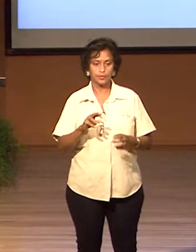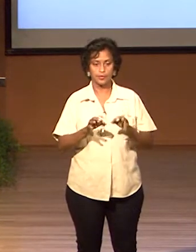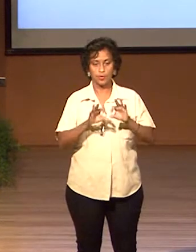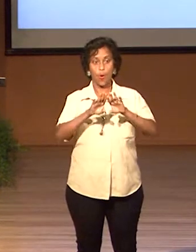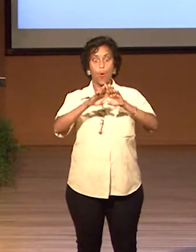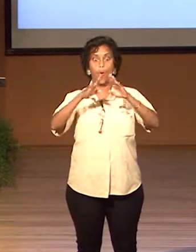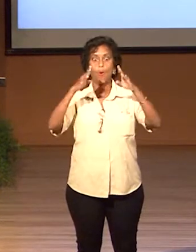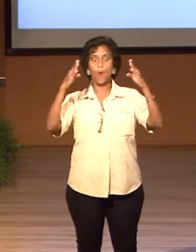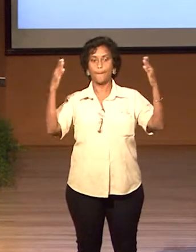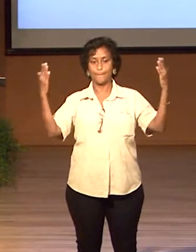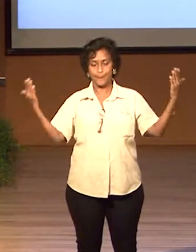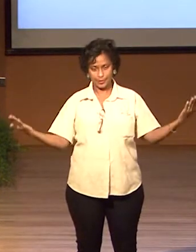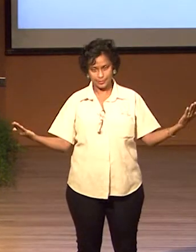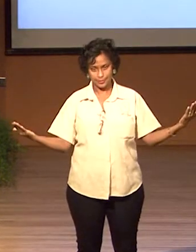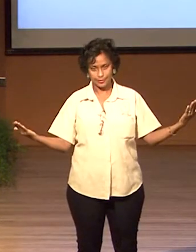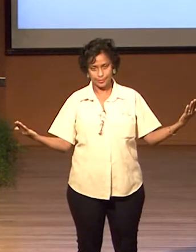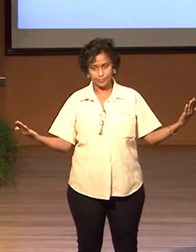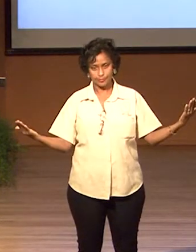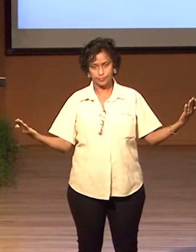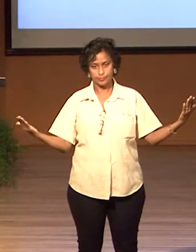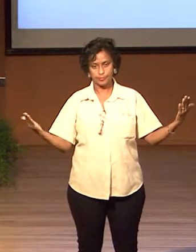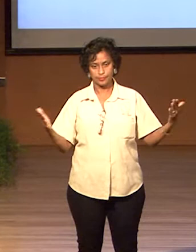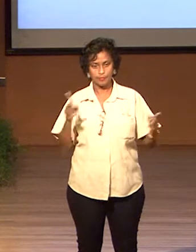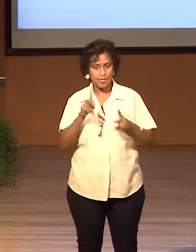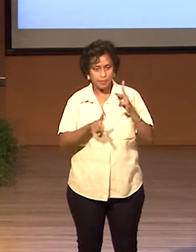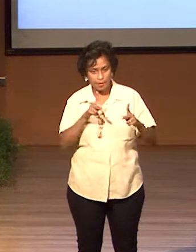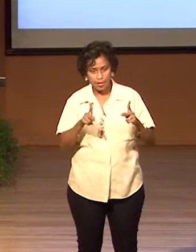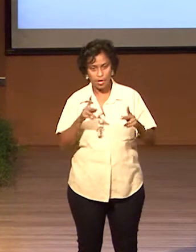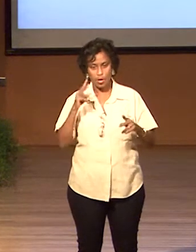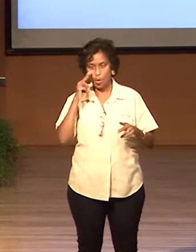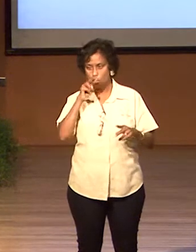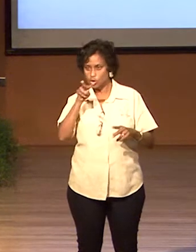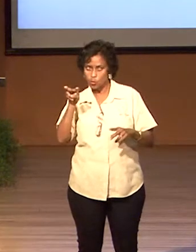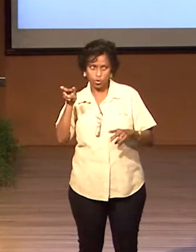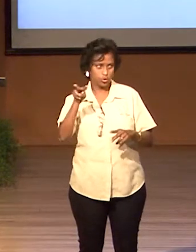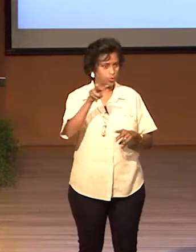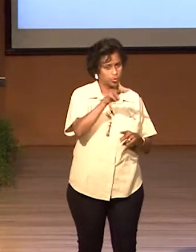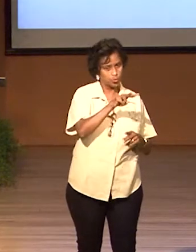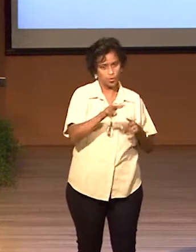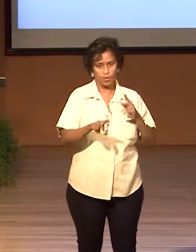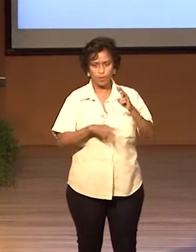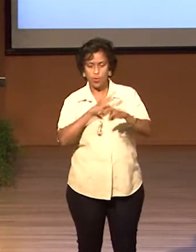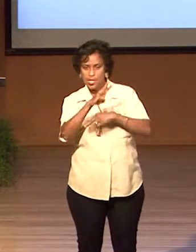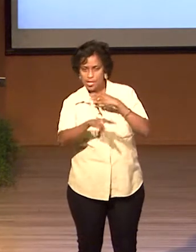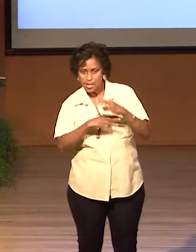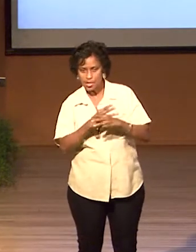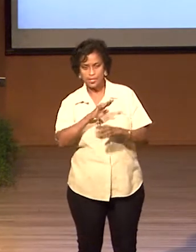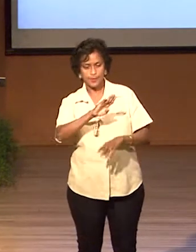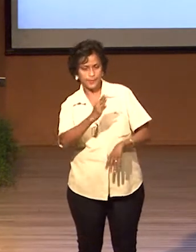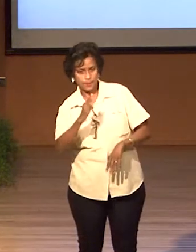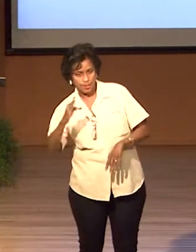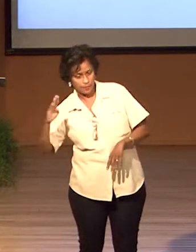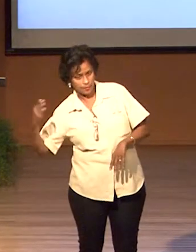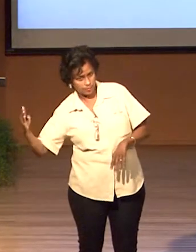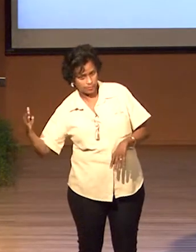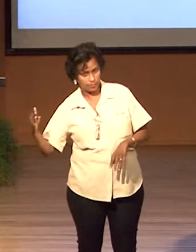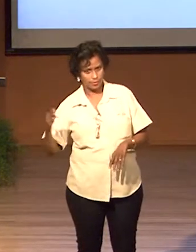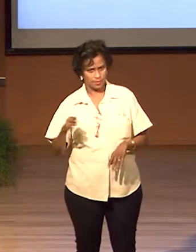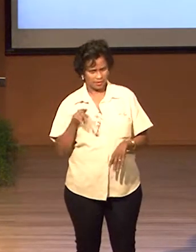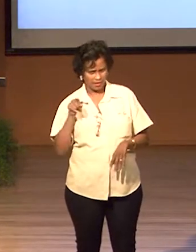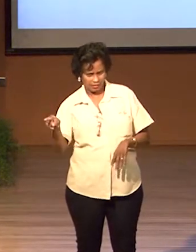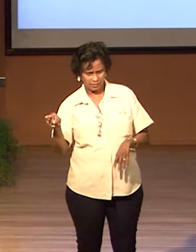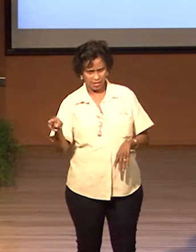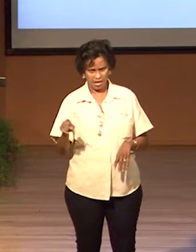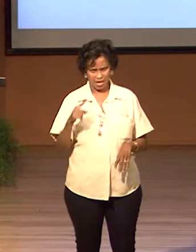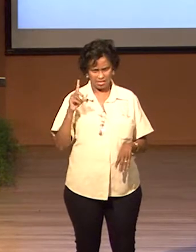people who might perceive the world in slightly different ways or sometimes seriously different ways, instead of looking at them as having a